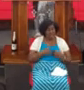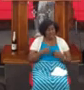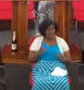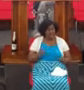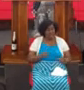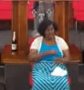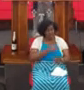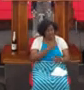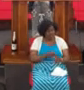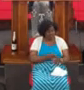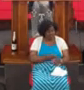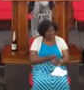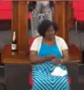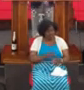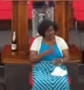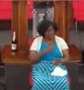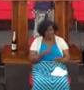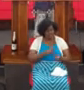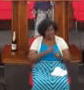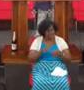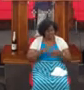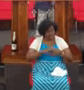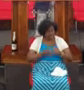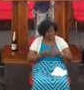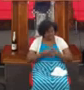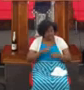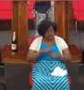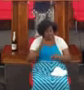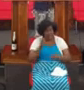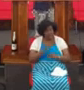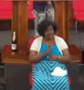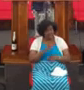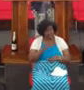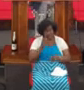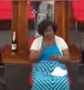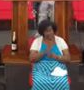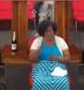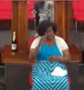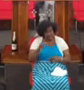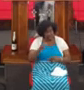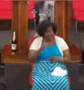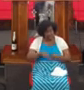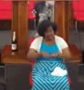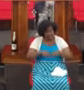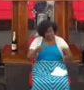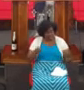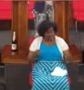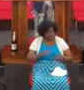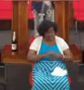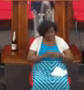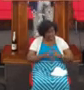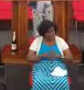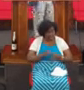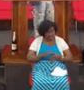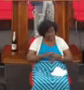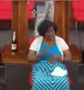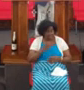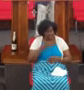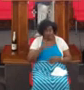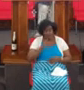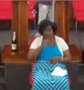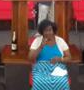power. They would chain him, but they could not hold it. The chains could not hold it. He would break them. He was not in